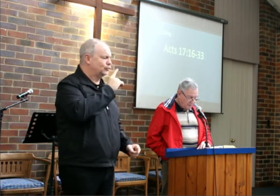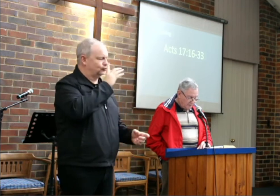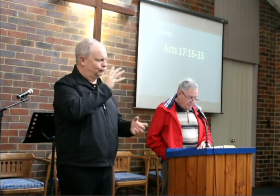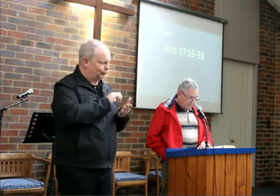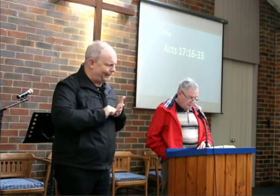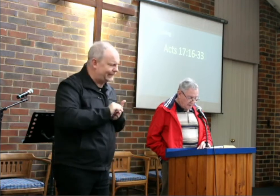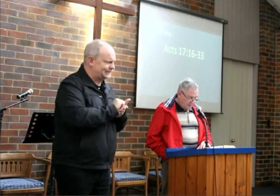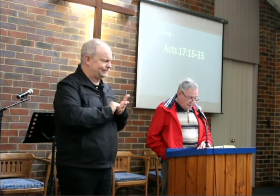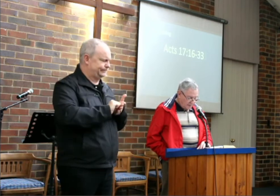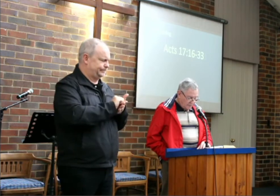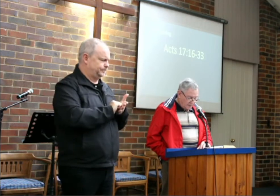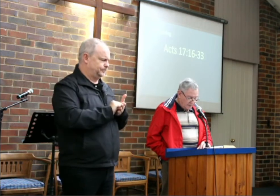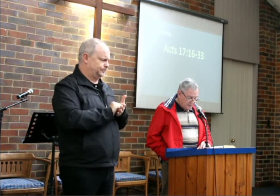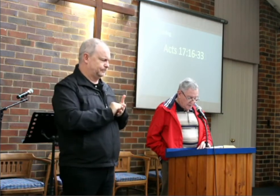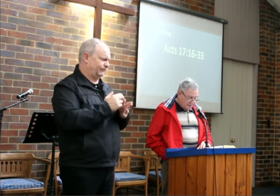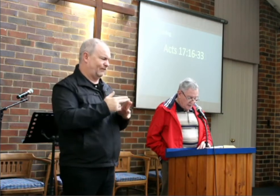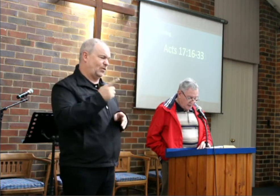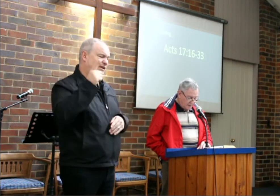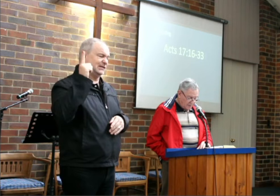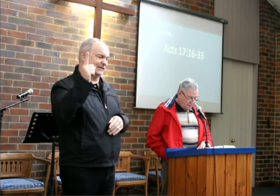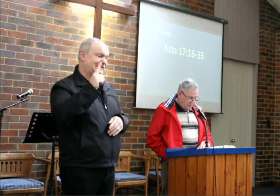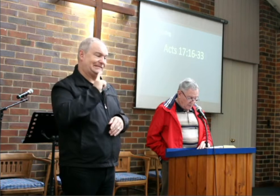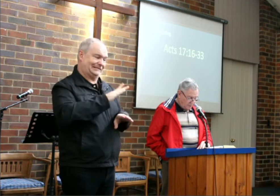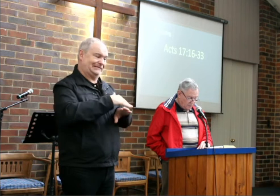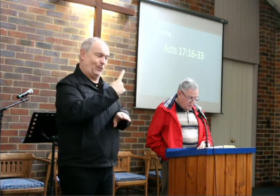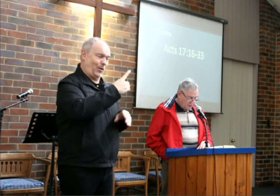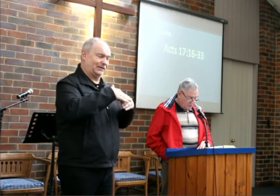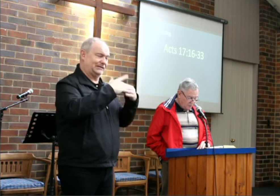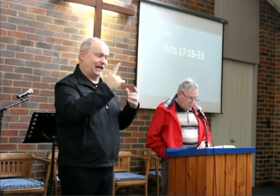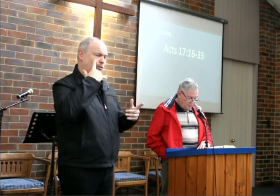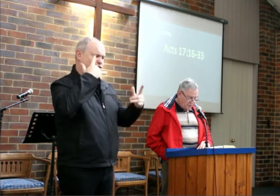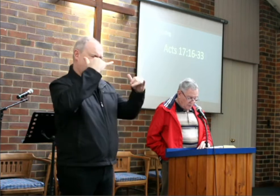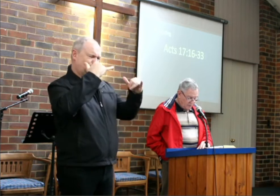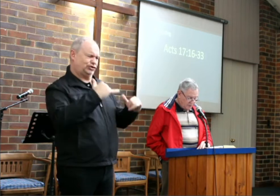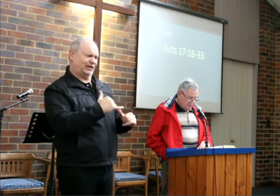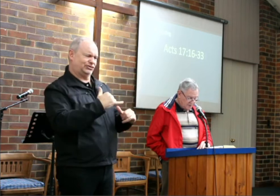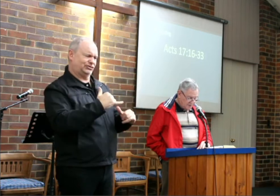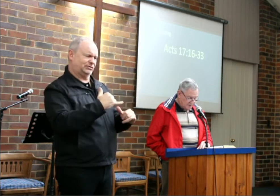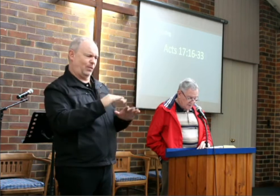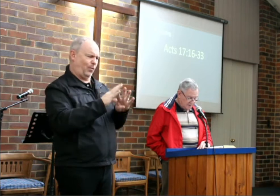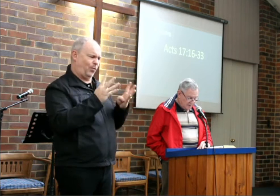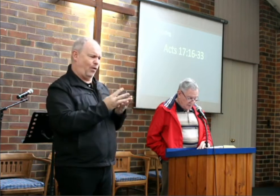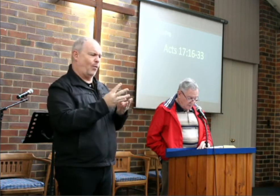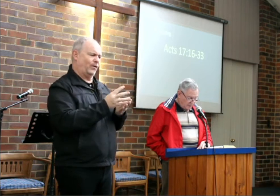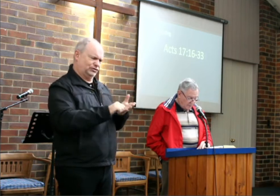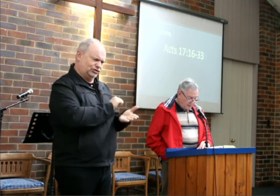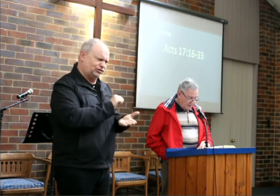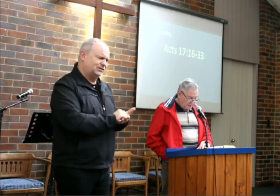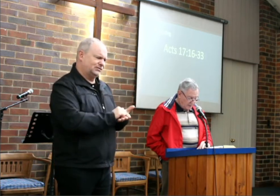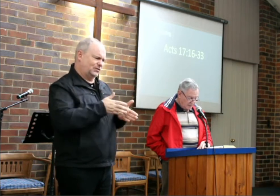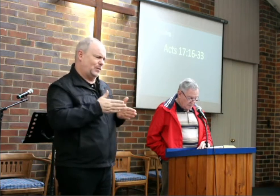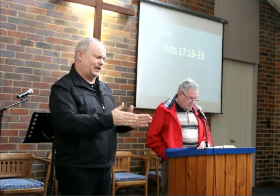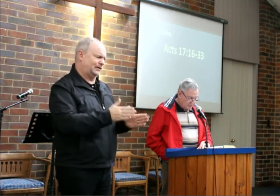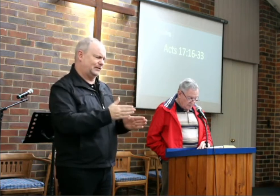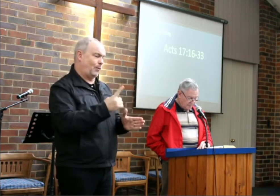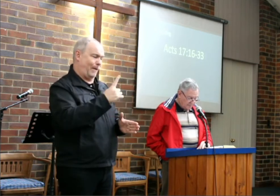repent. For he has set a day when he will judge the world with justice by the man he